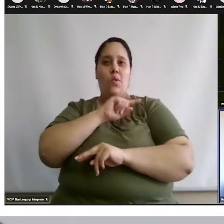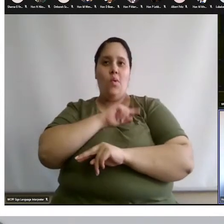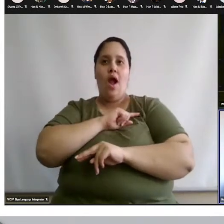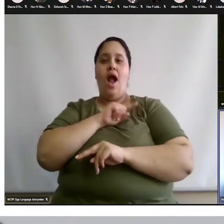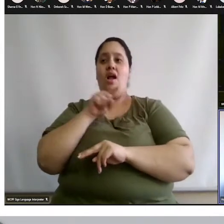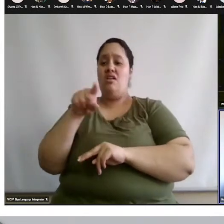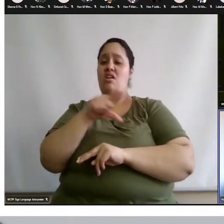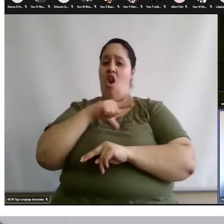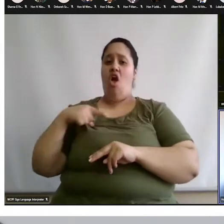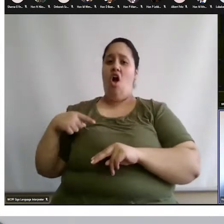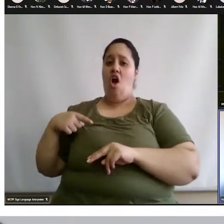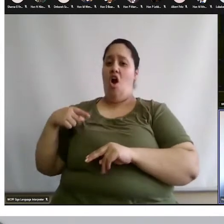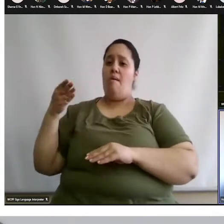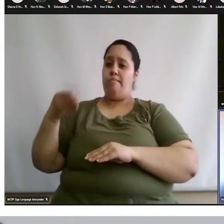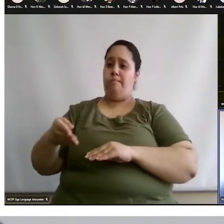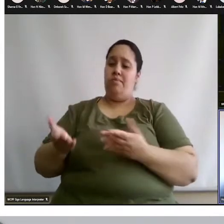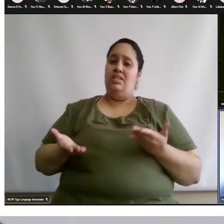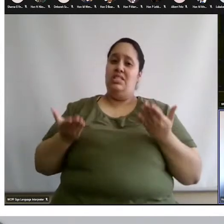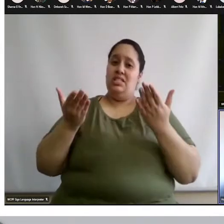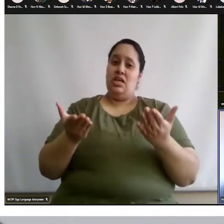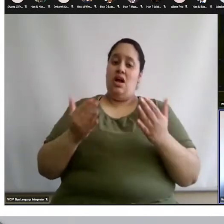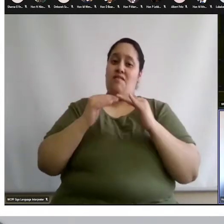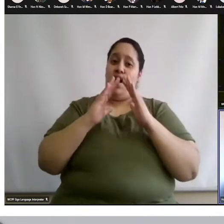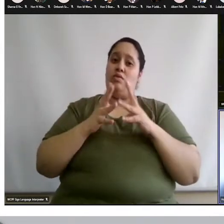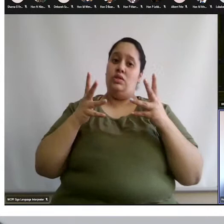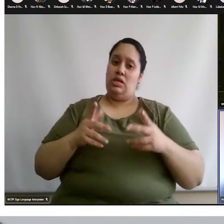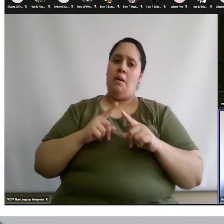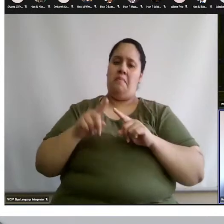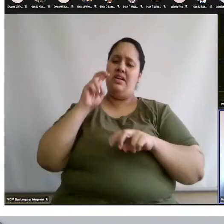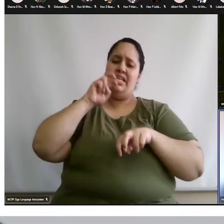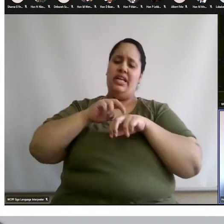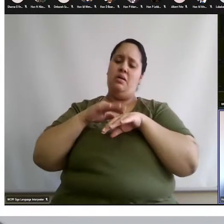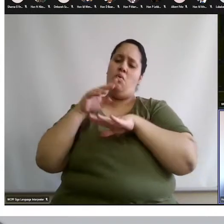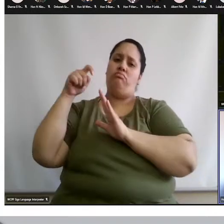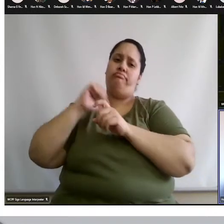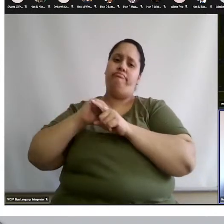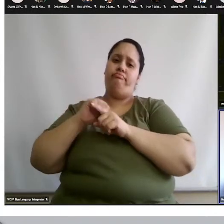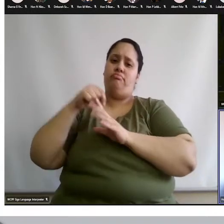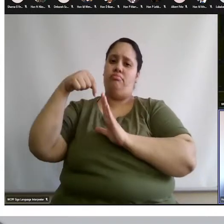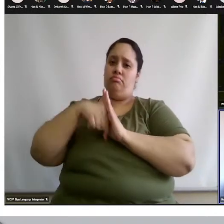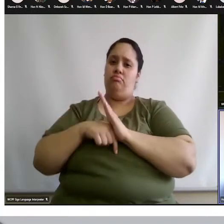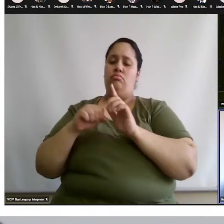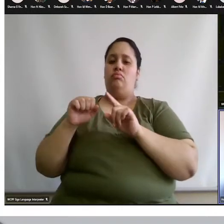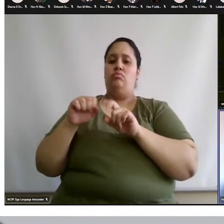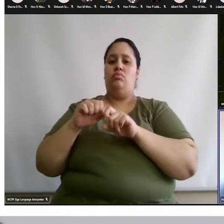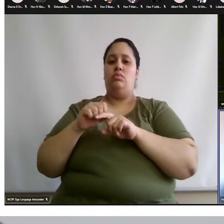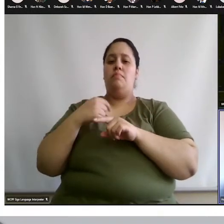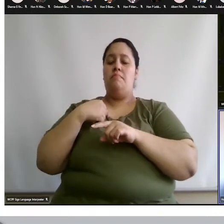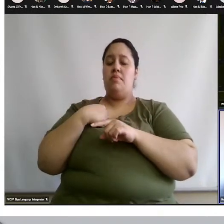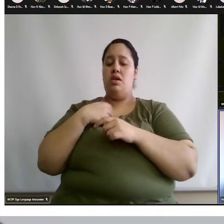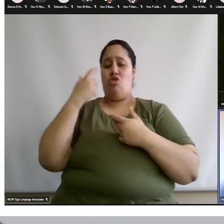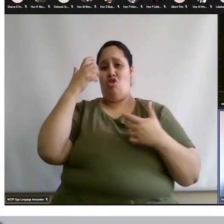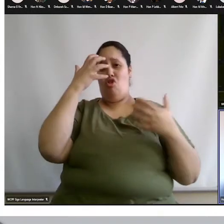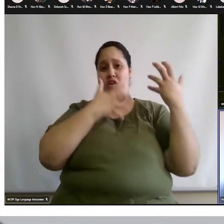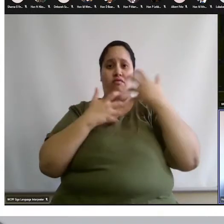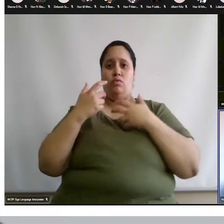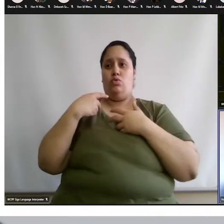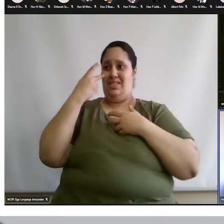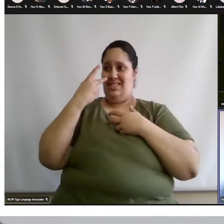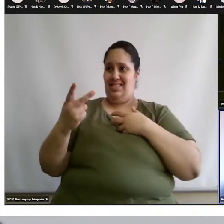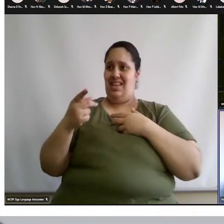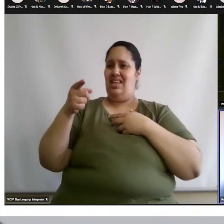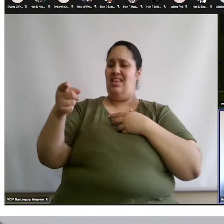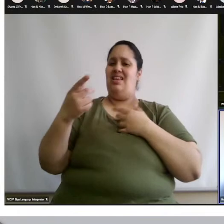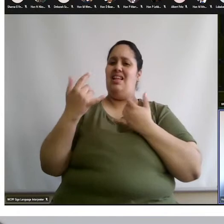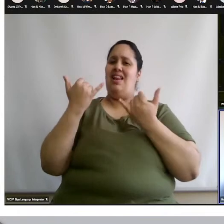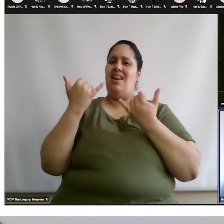of this House. Speaker, I am perplexed by the audacity and hypocrisy of Honourable Dagmar's comments.